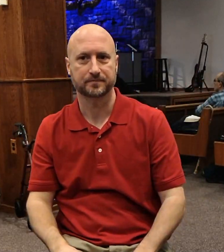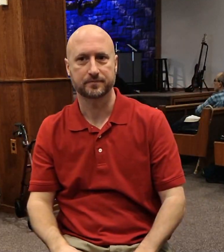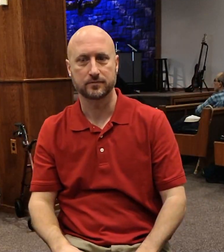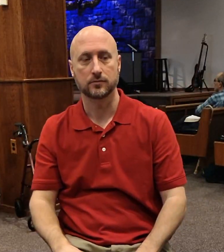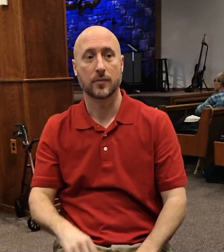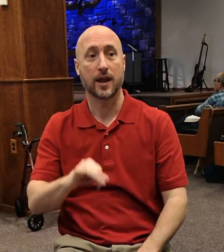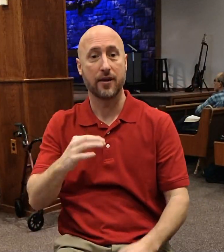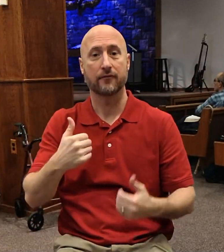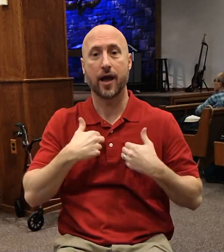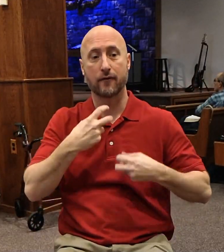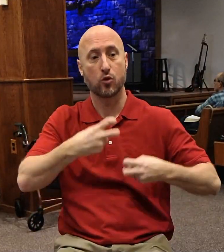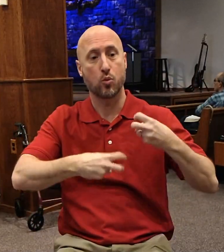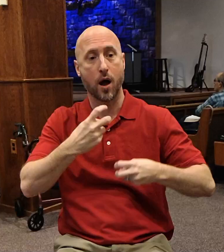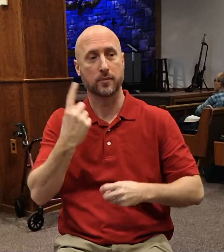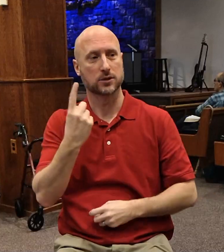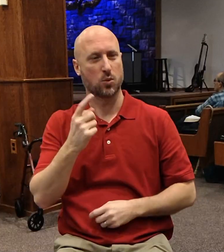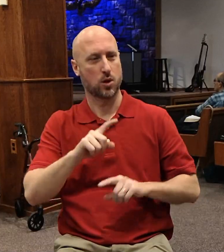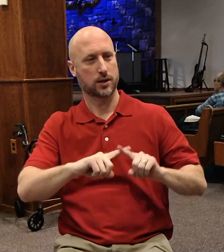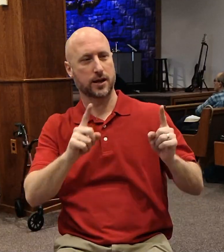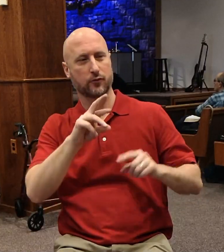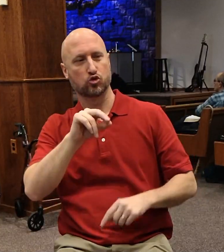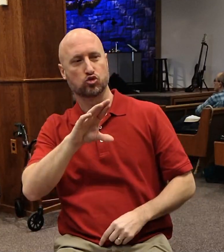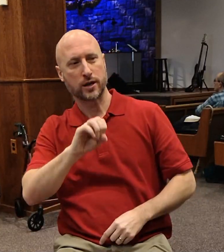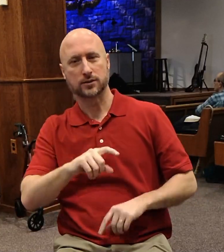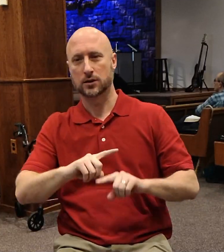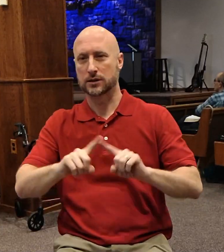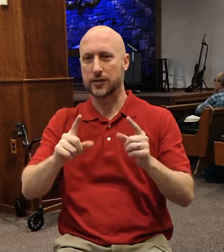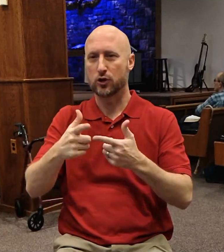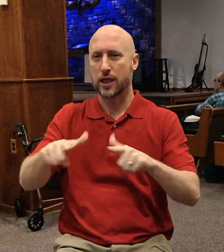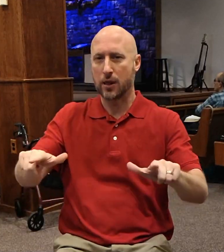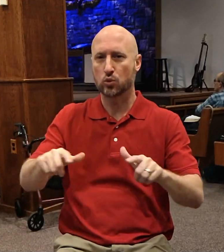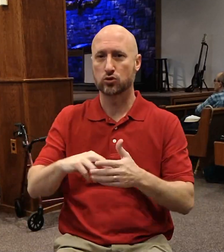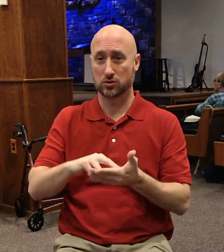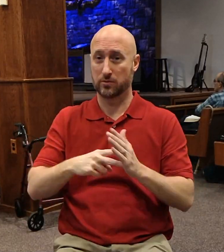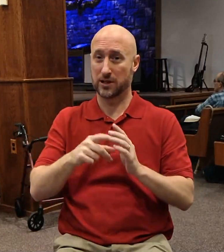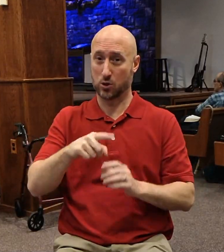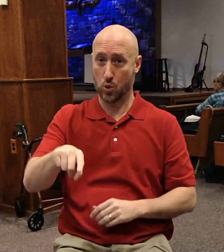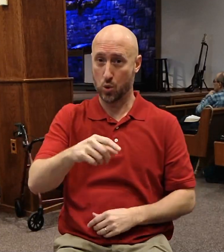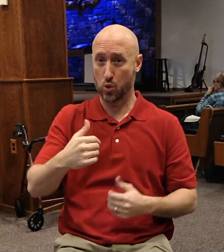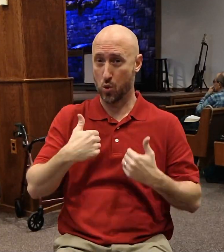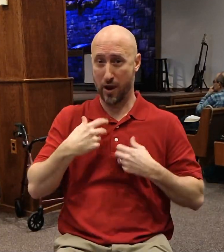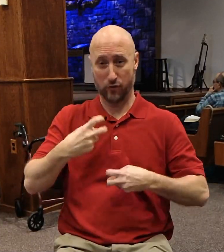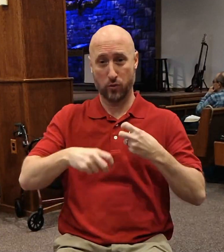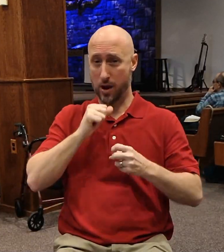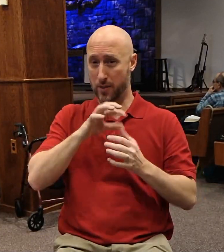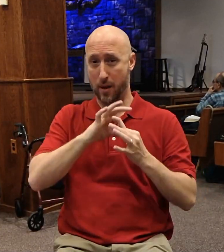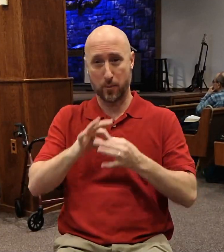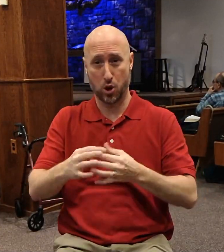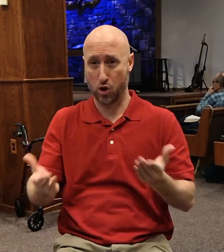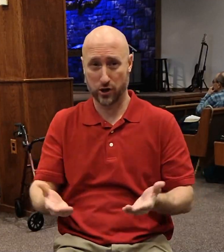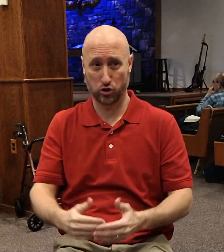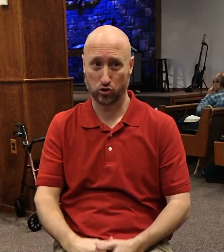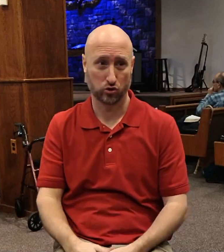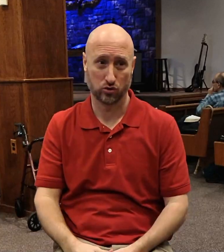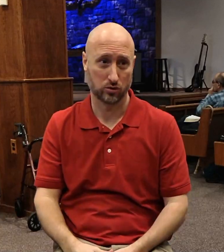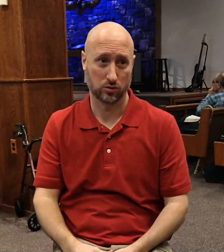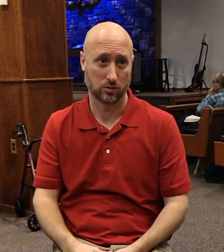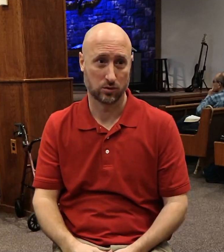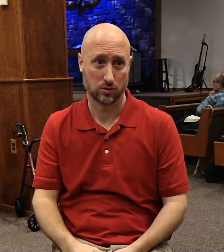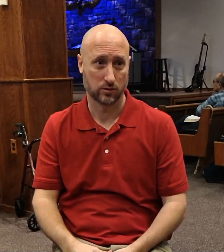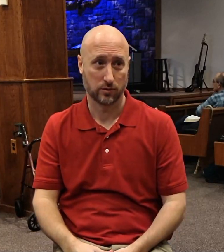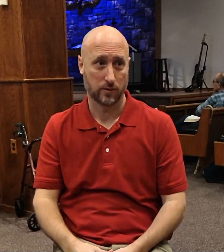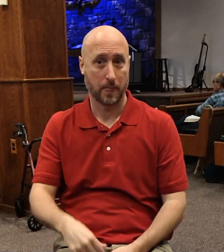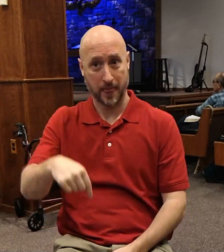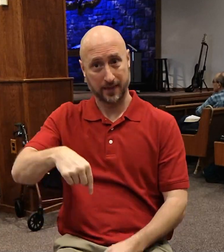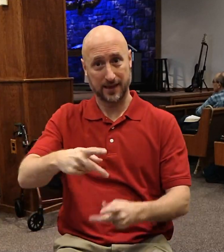a different language, you have a problem. It doesn't belong here. This is supposed to be the